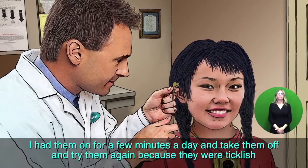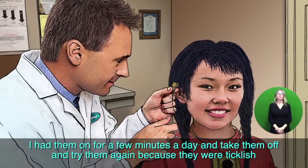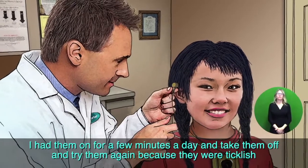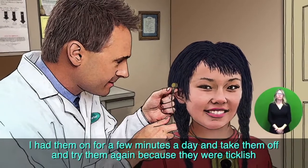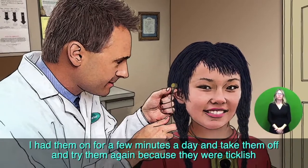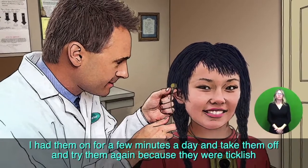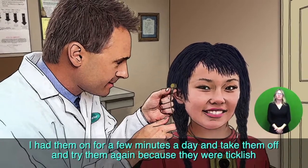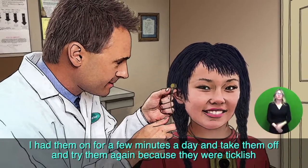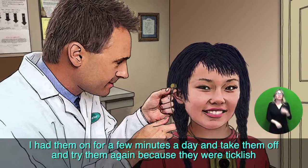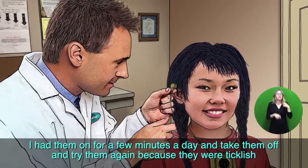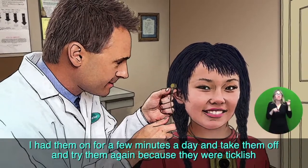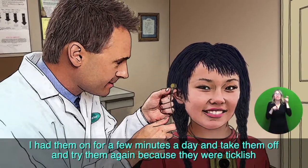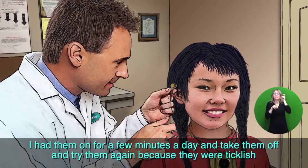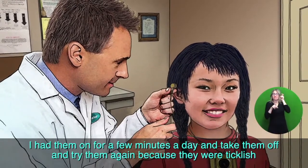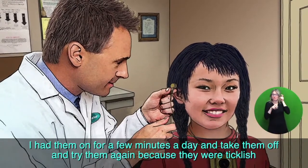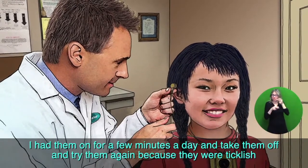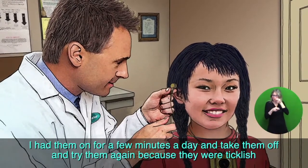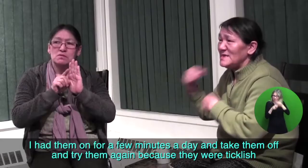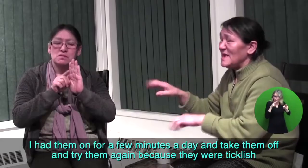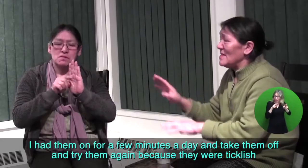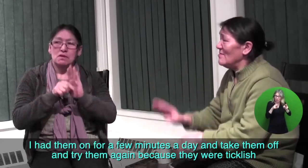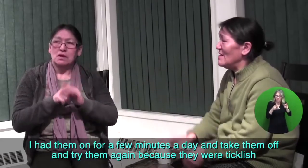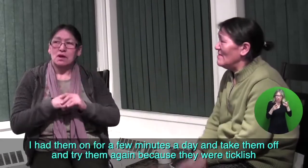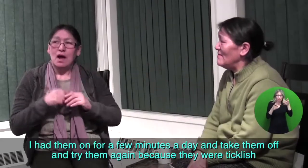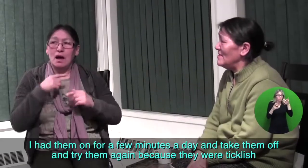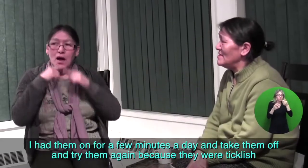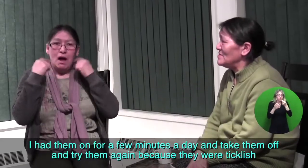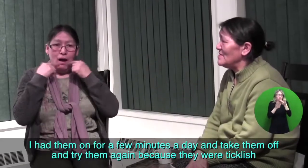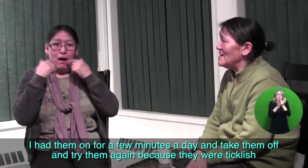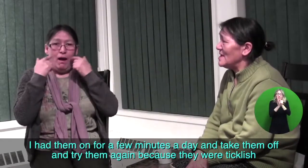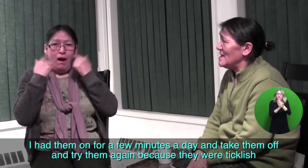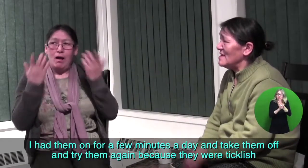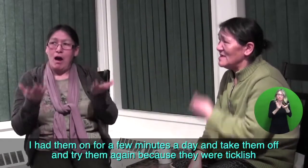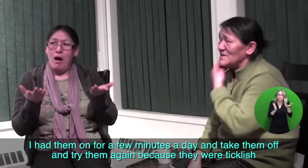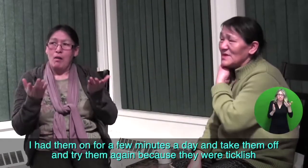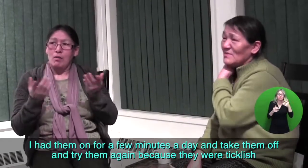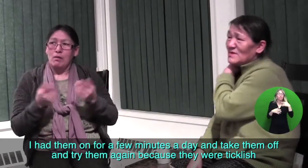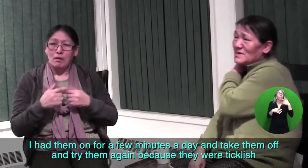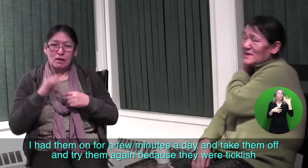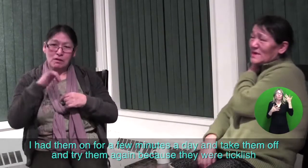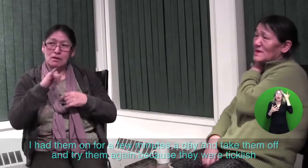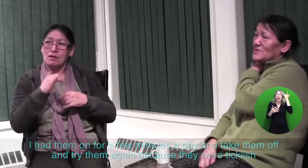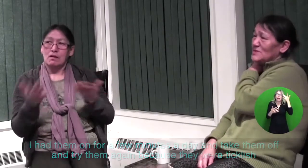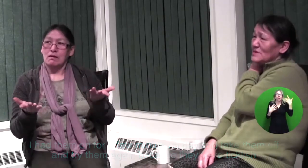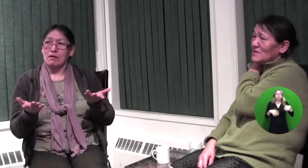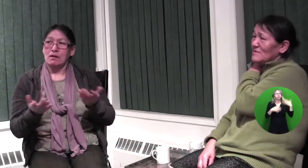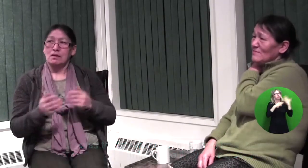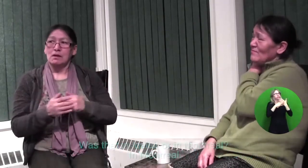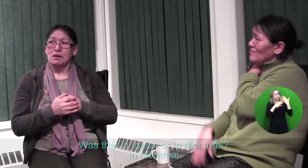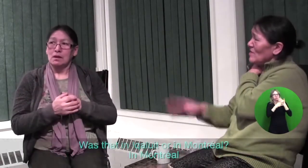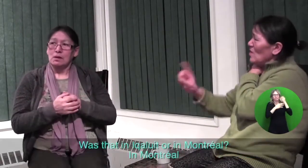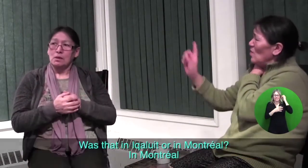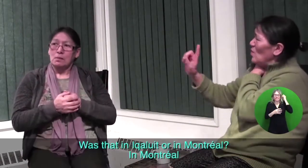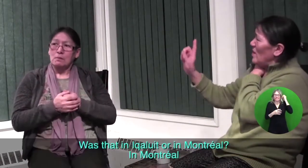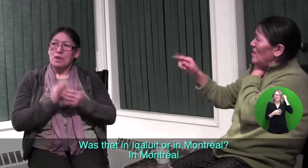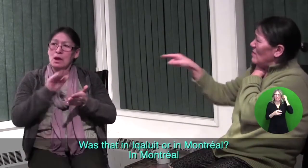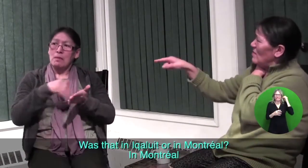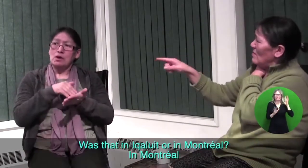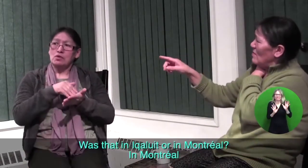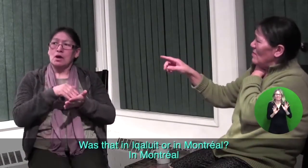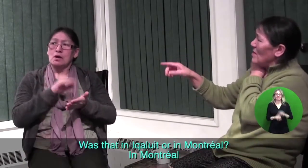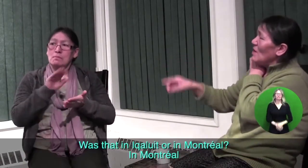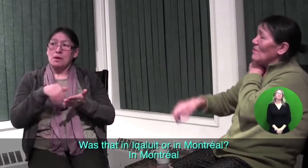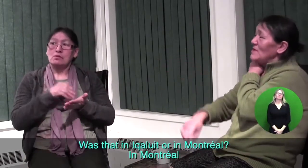like few minutes a day, take them off and try it again because they were ticklish. So was that in Calumet or in Montreal?